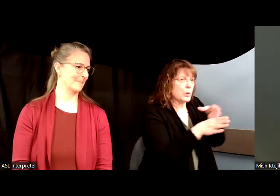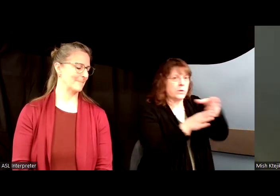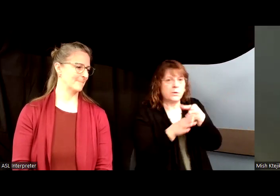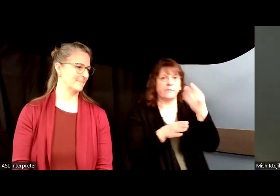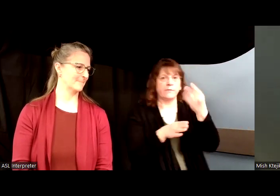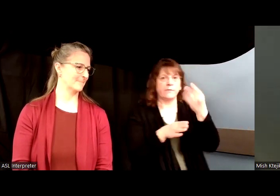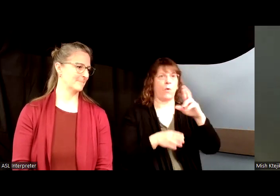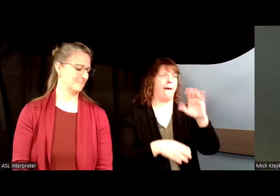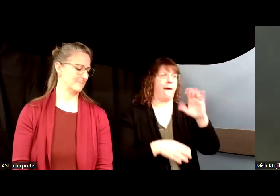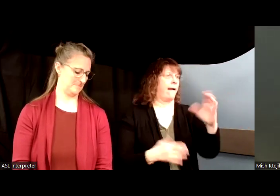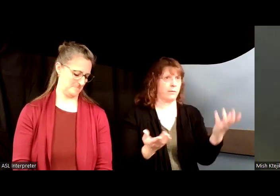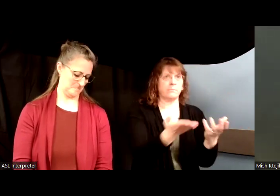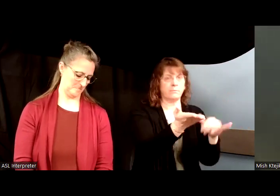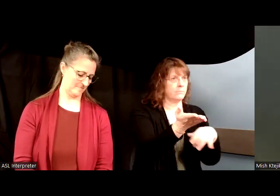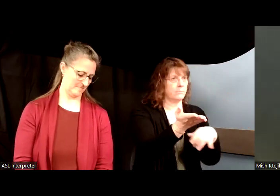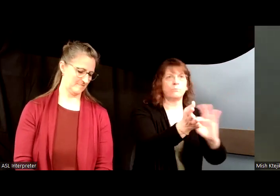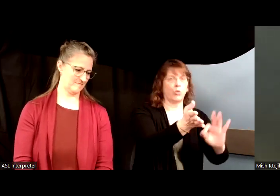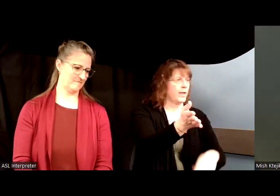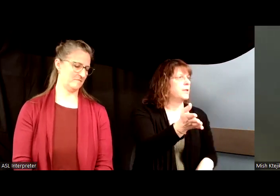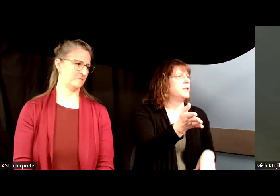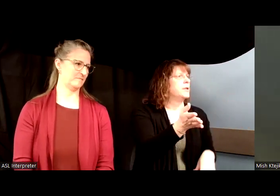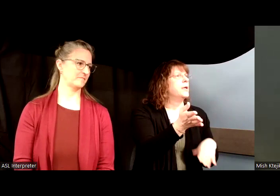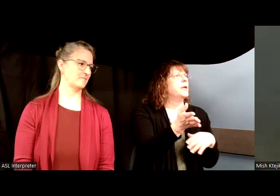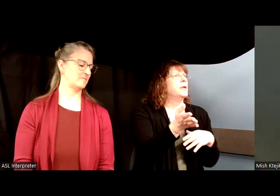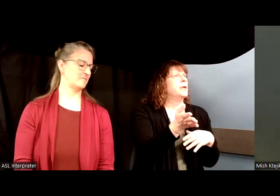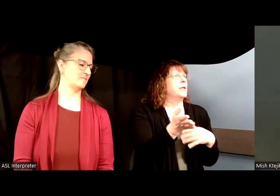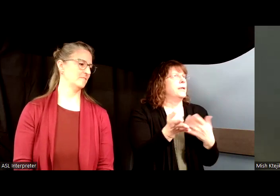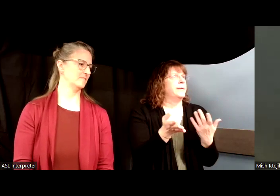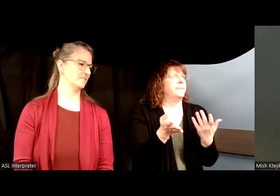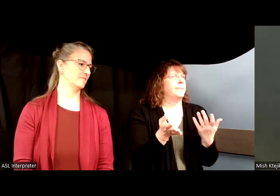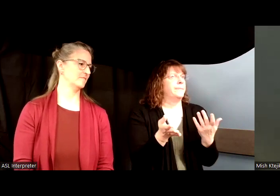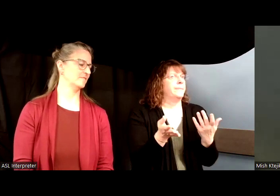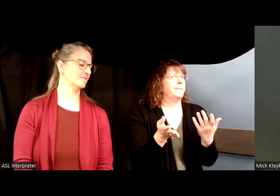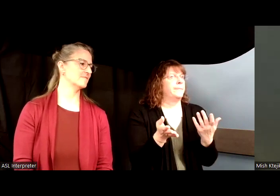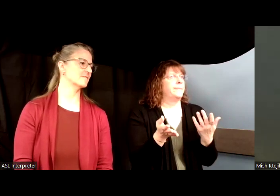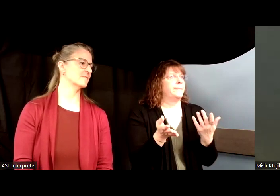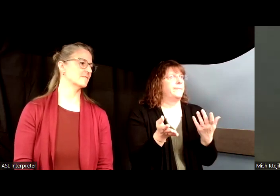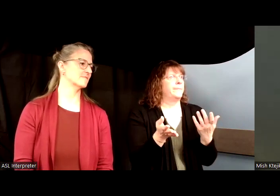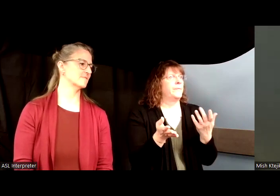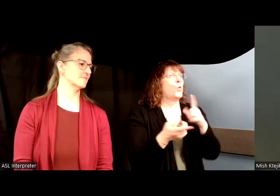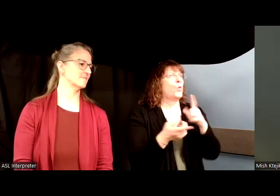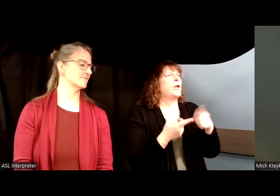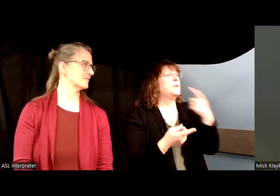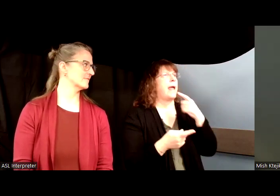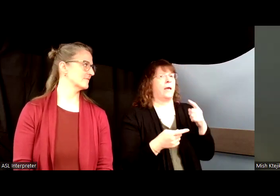different stakeholders that come in that we could bring into the RAC.